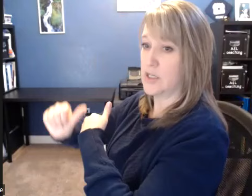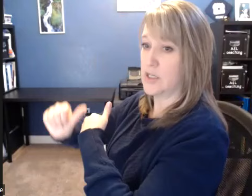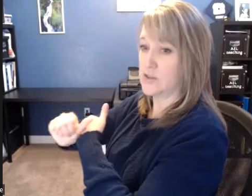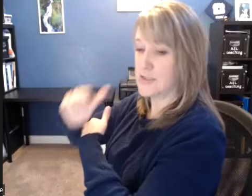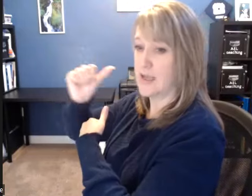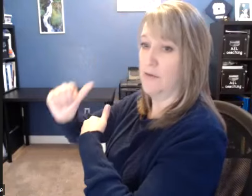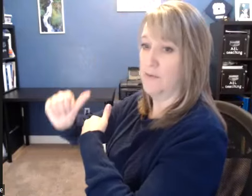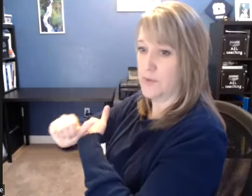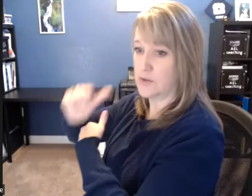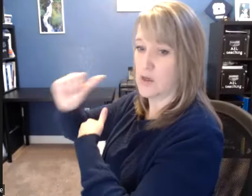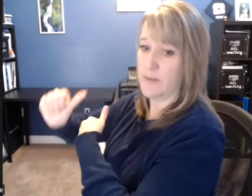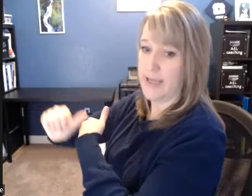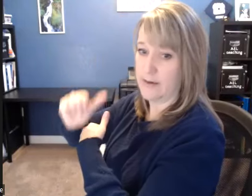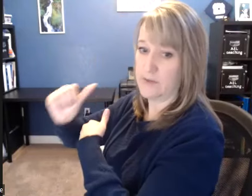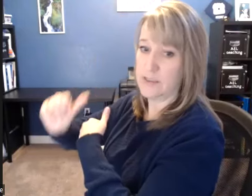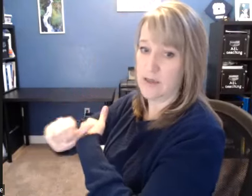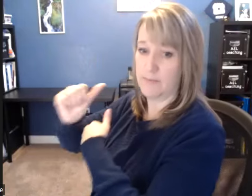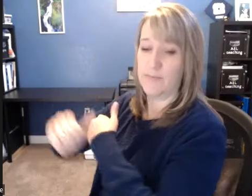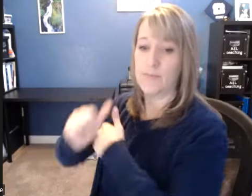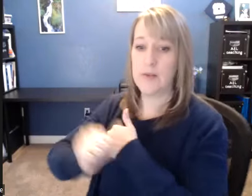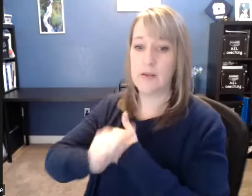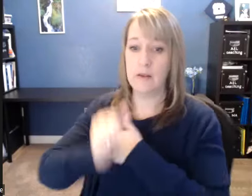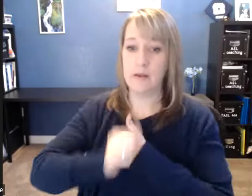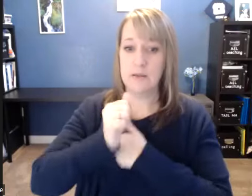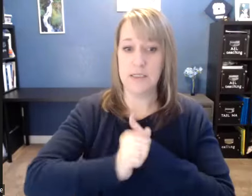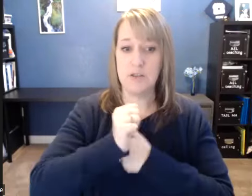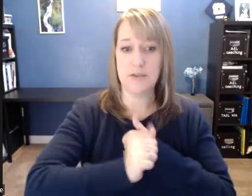to yourself with your dominant hand every time. Dangerous.